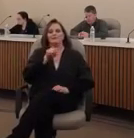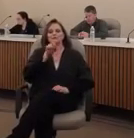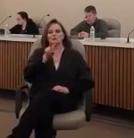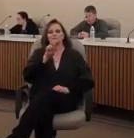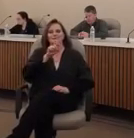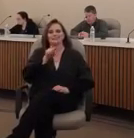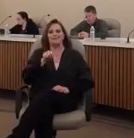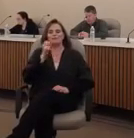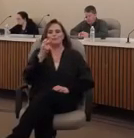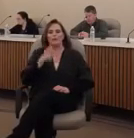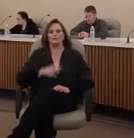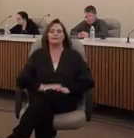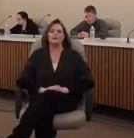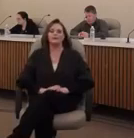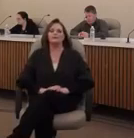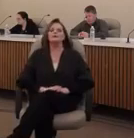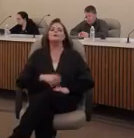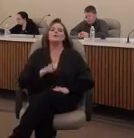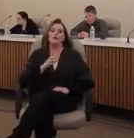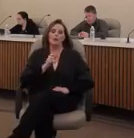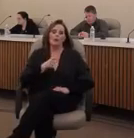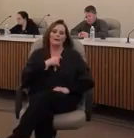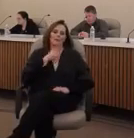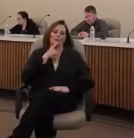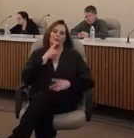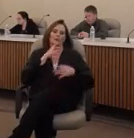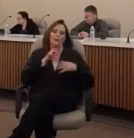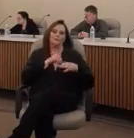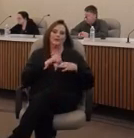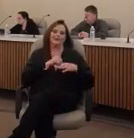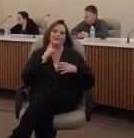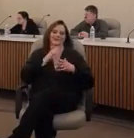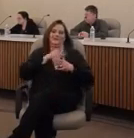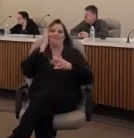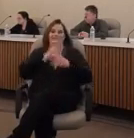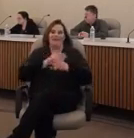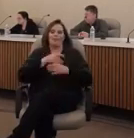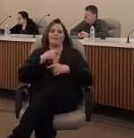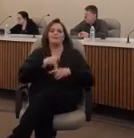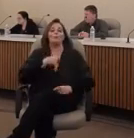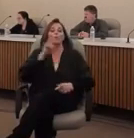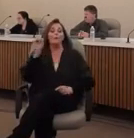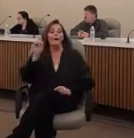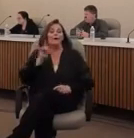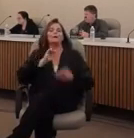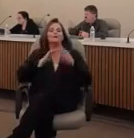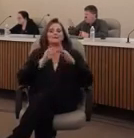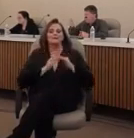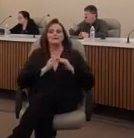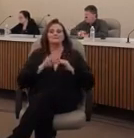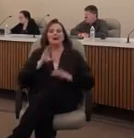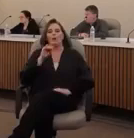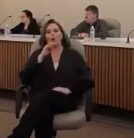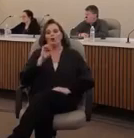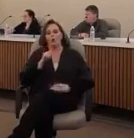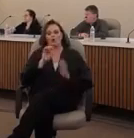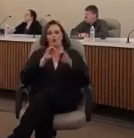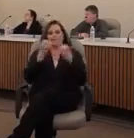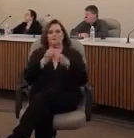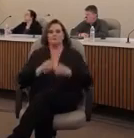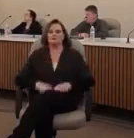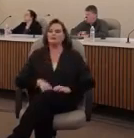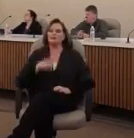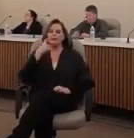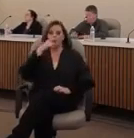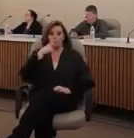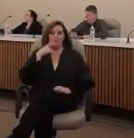148.19-2-12, or as more particularly described in plans on file in the town clerk's office. If you could step up to the microphone and